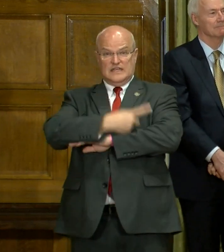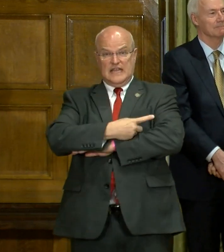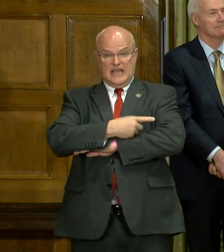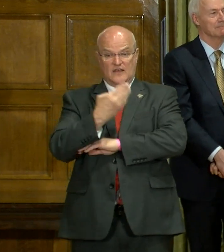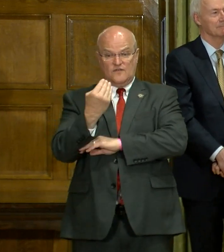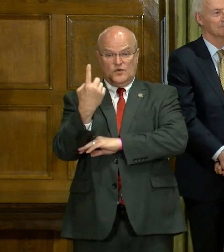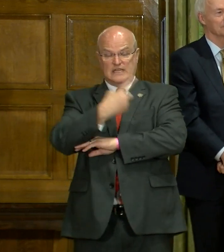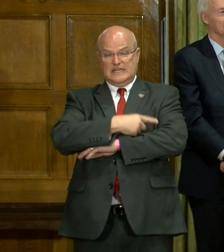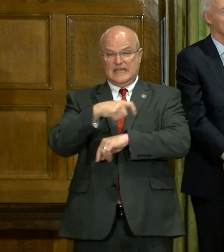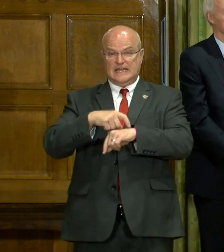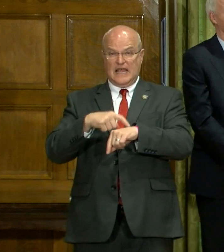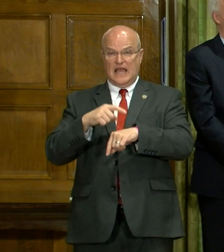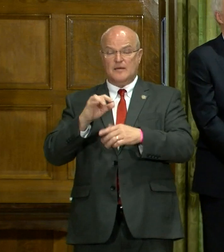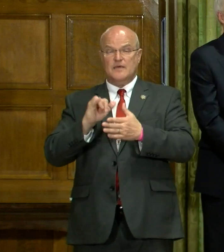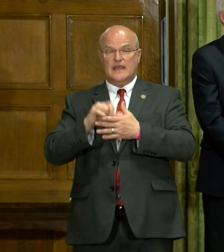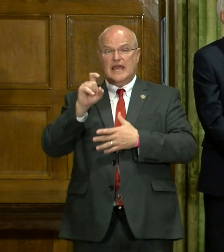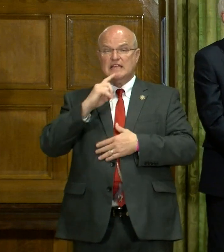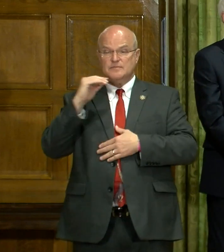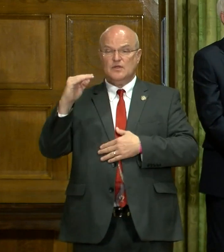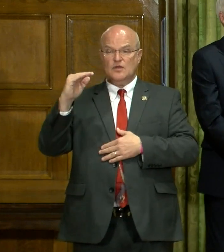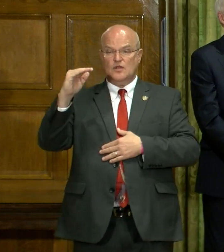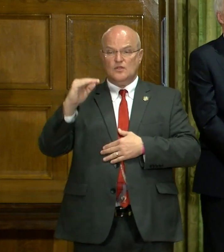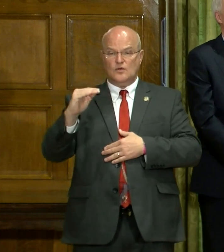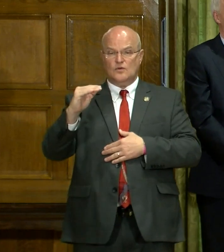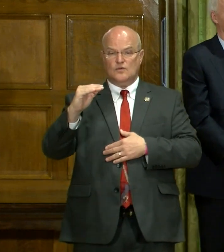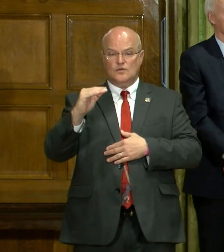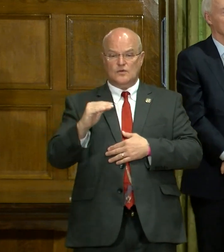in those 14-day period of time has to be lower than